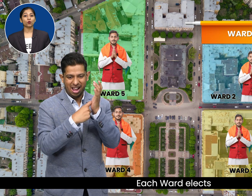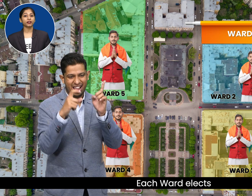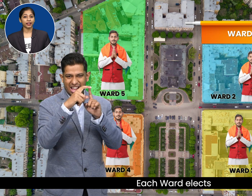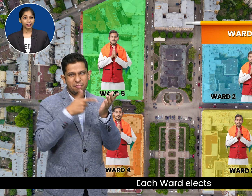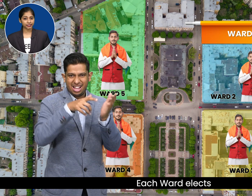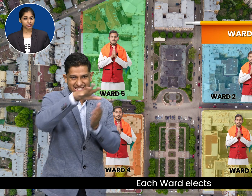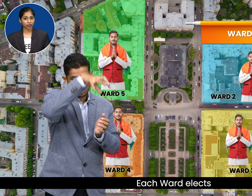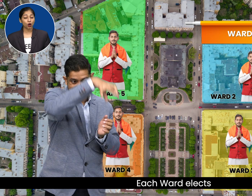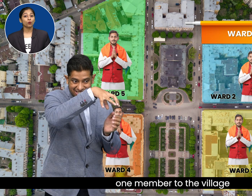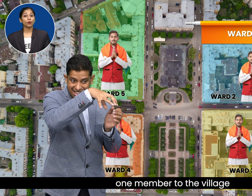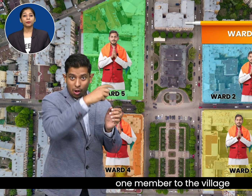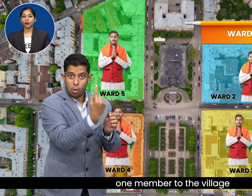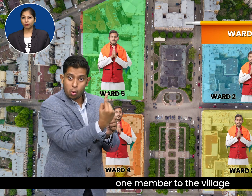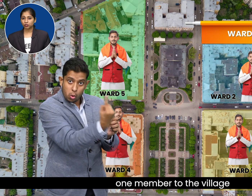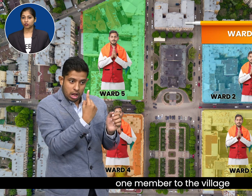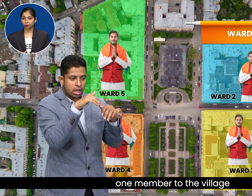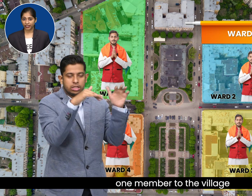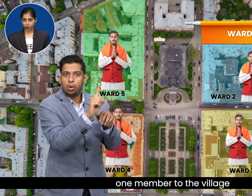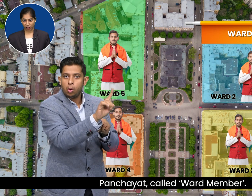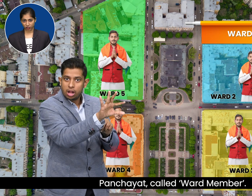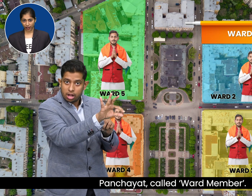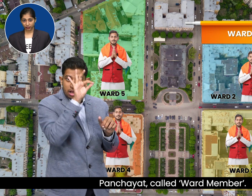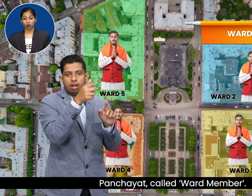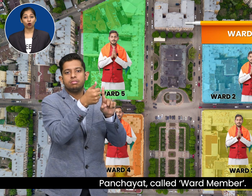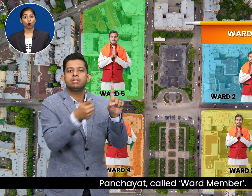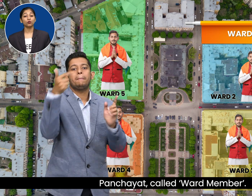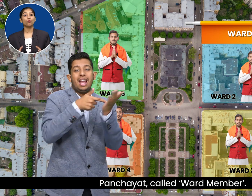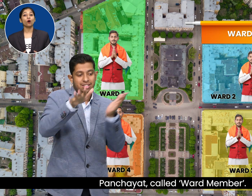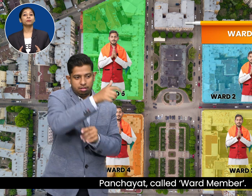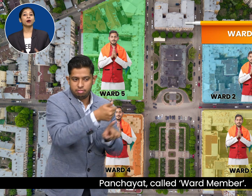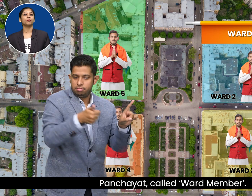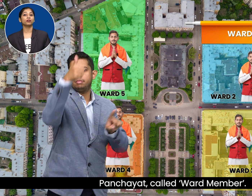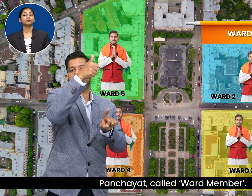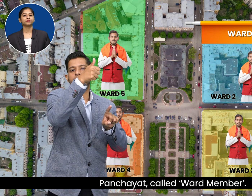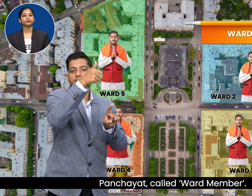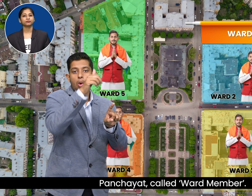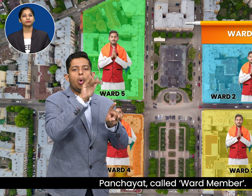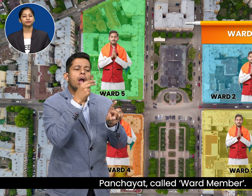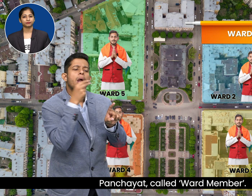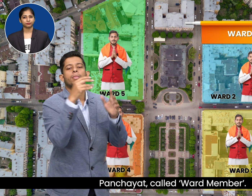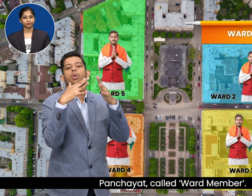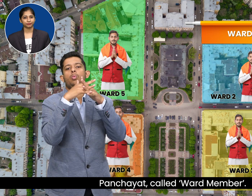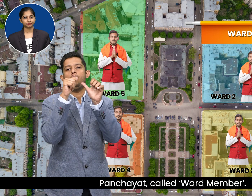Each ward elects one member to the village panchayat called ward member.